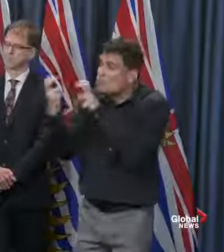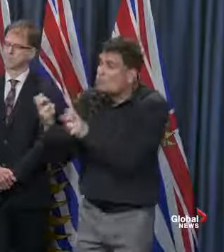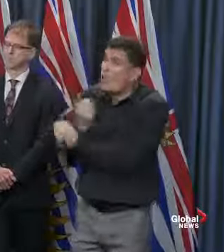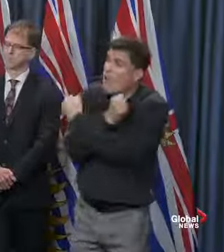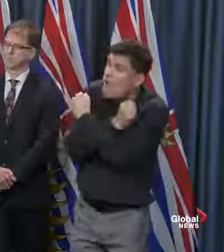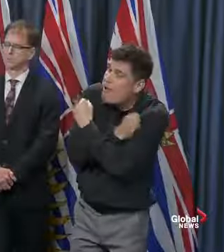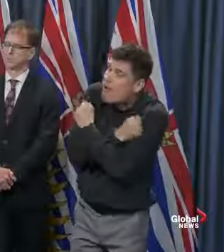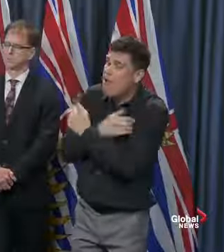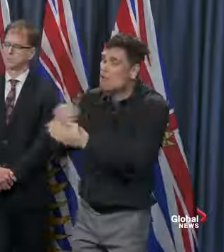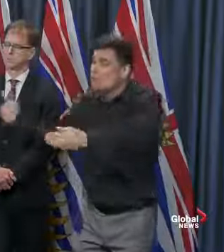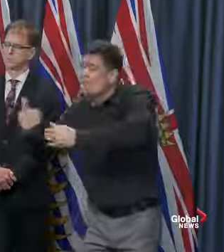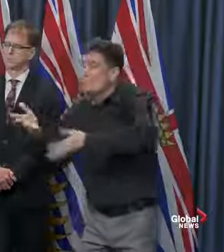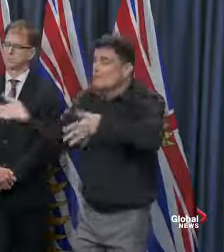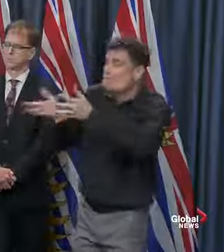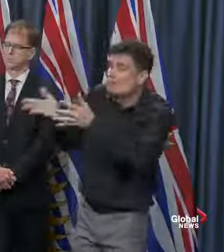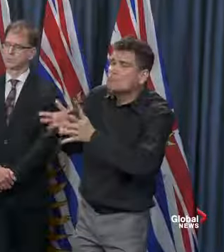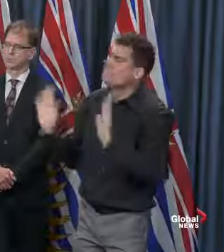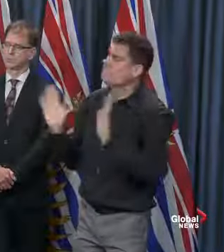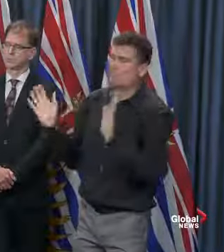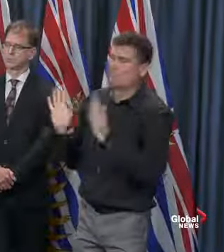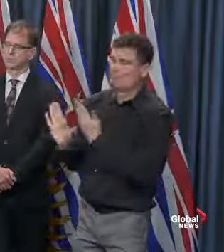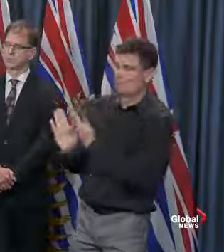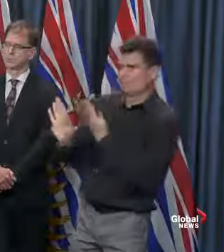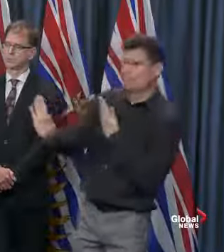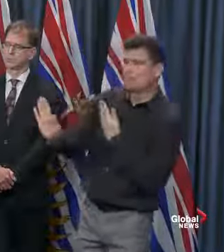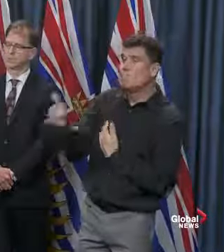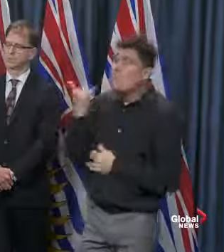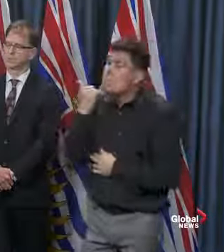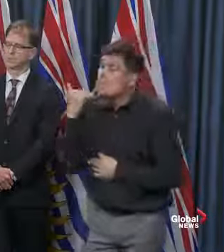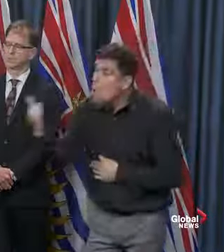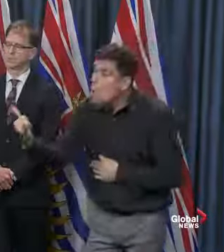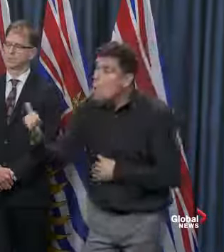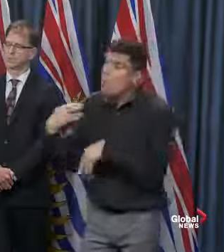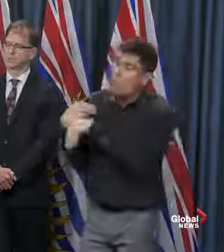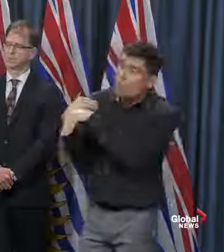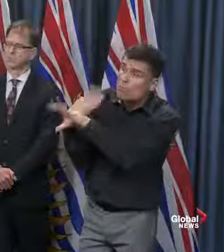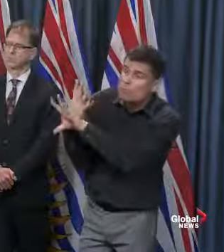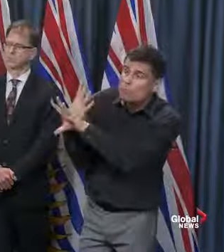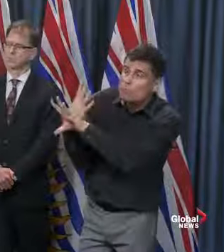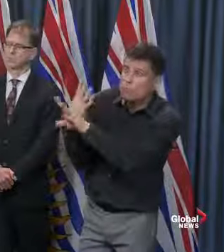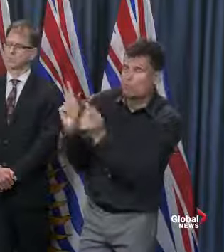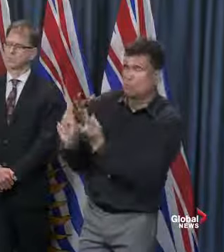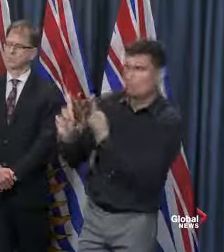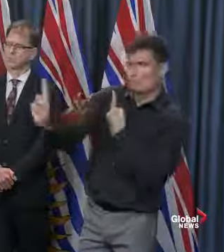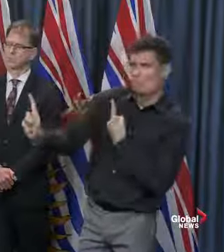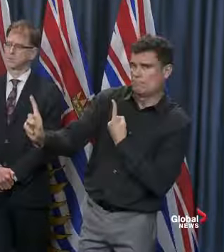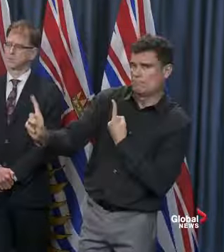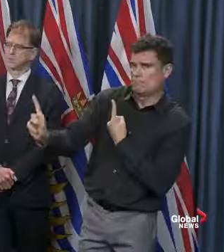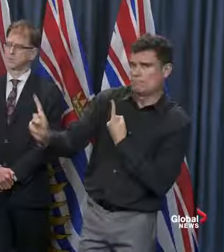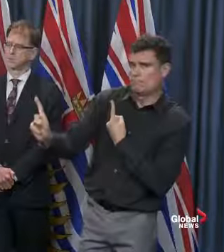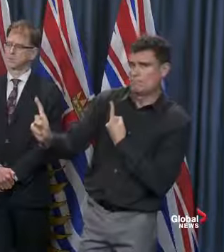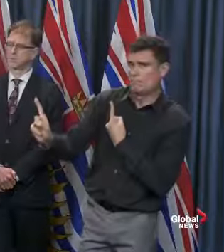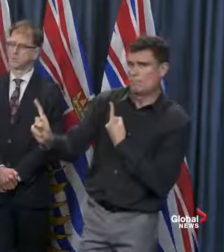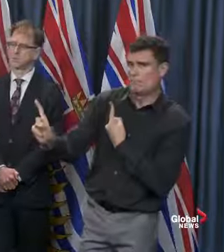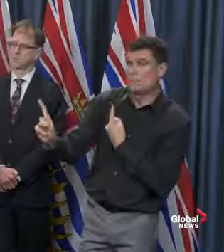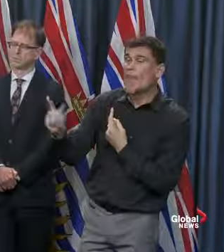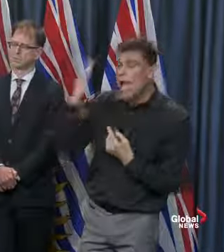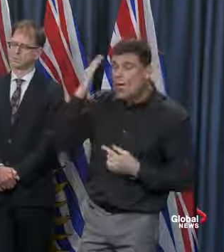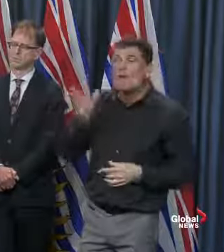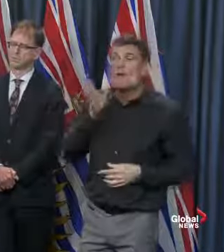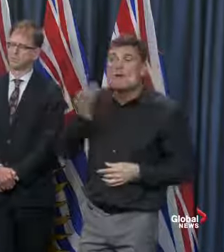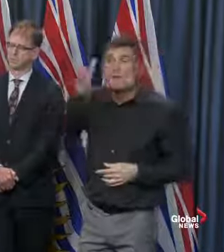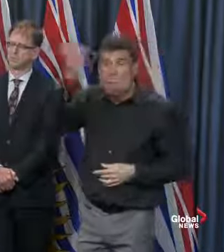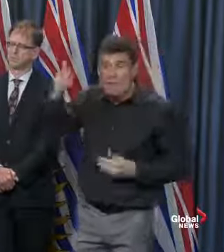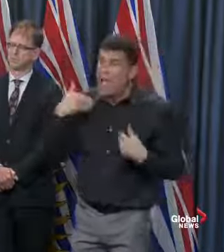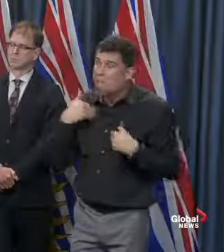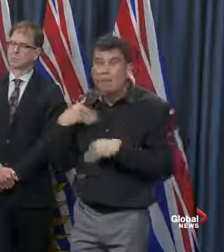maybe a phone call at least. Or many seniors, I know my parents are into FaceTime, and that's how we communicate when we can't